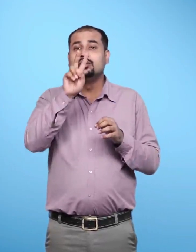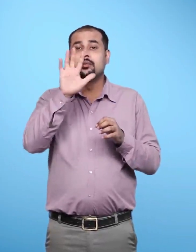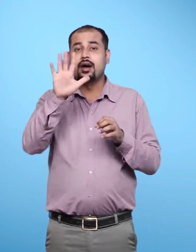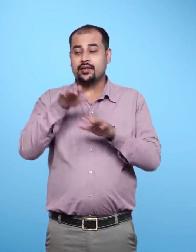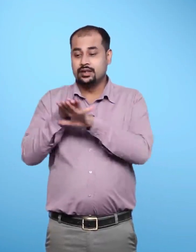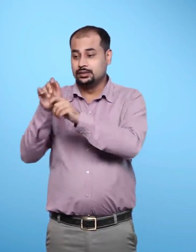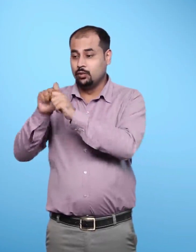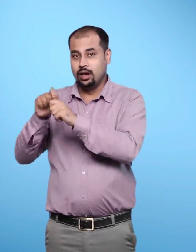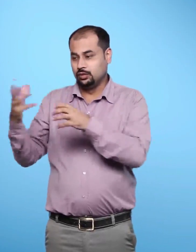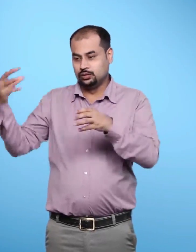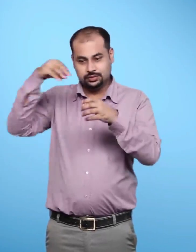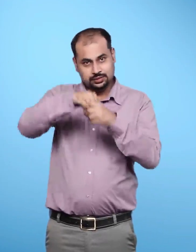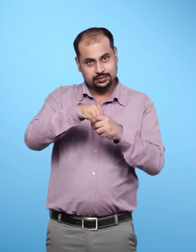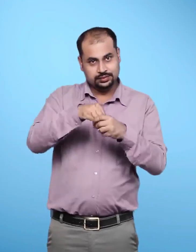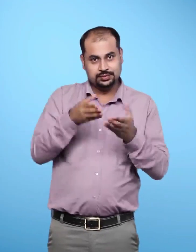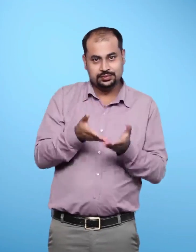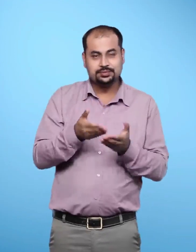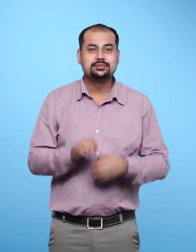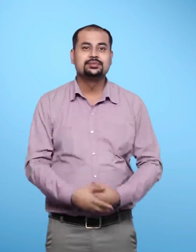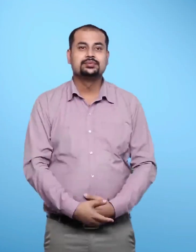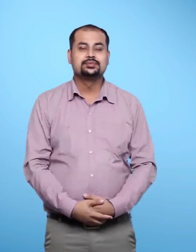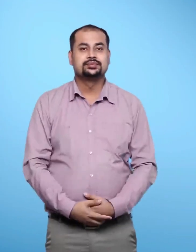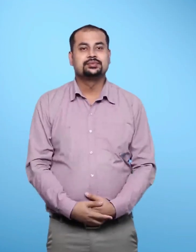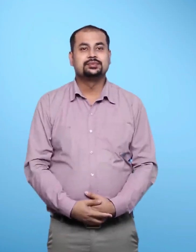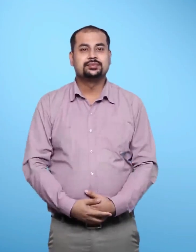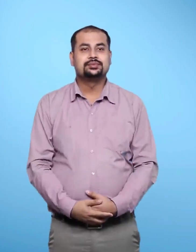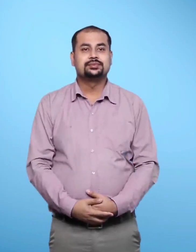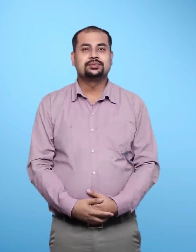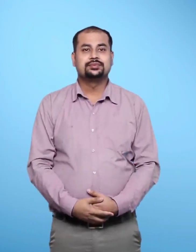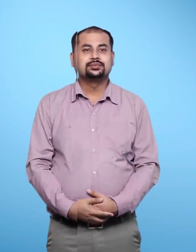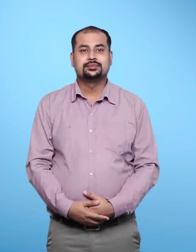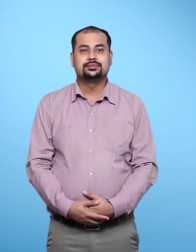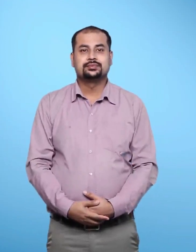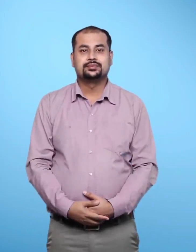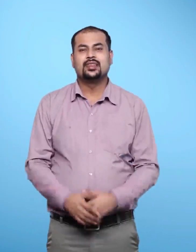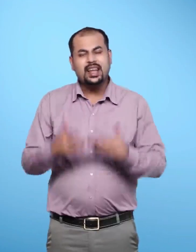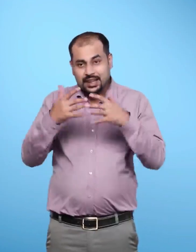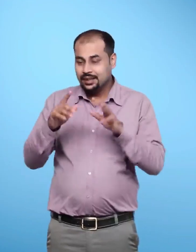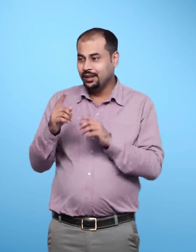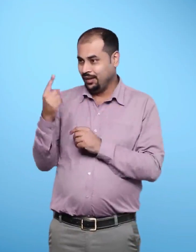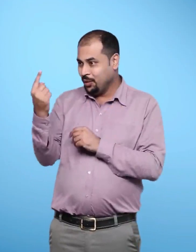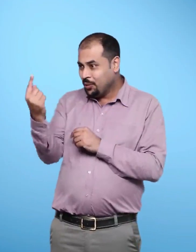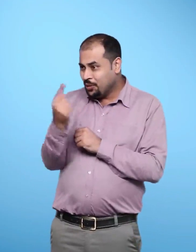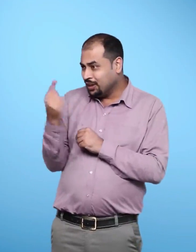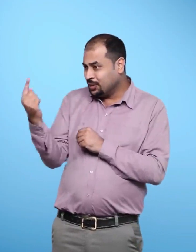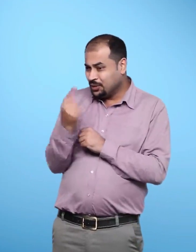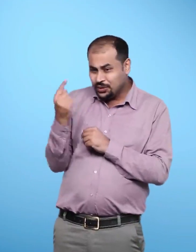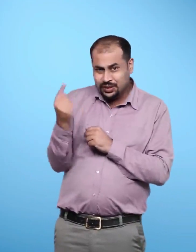"20 fisherwomen have made their own bank. Each saves rupees